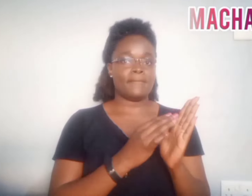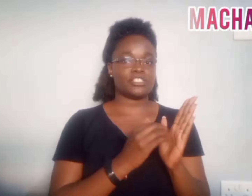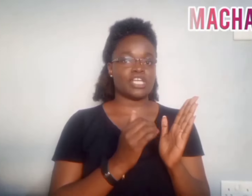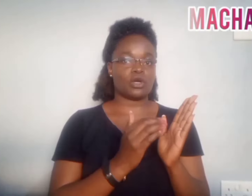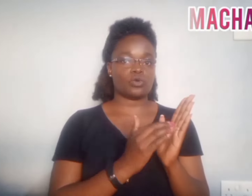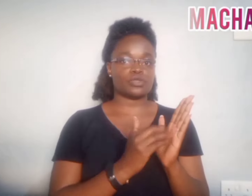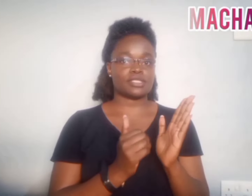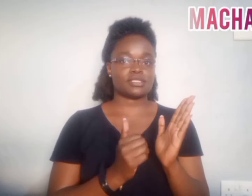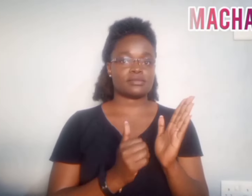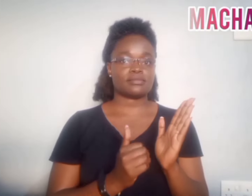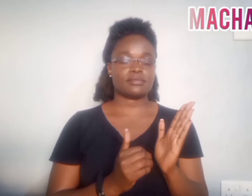Machakos.